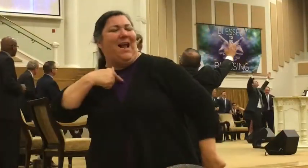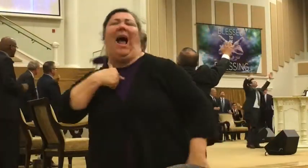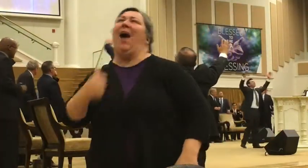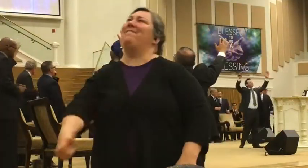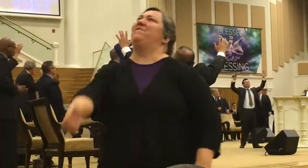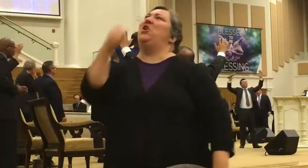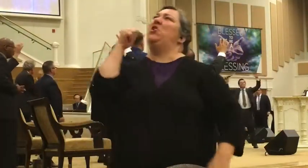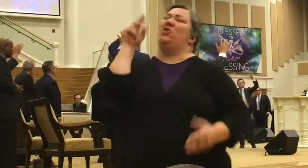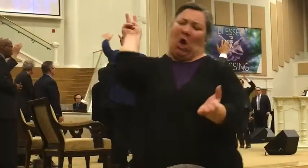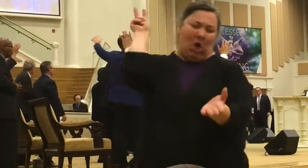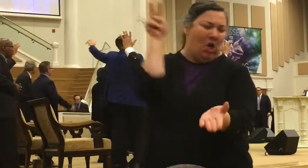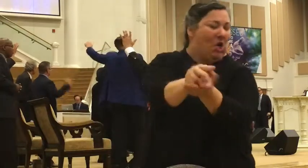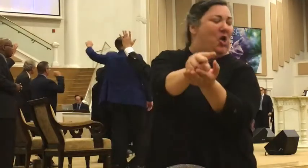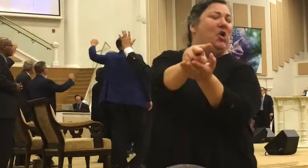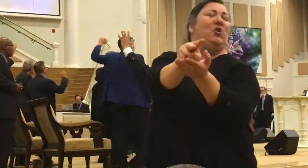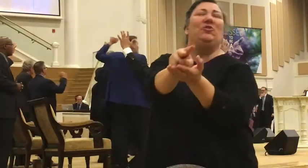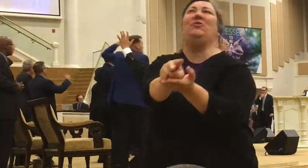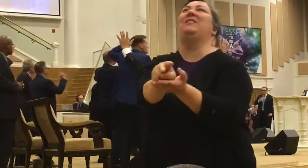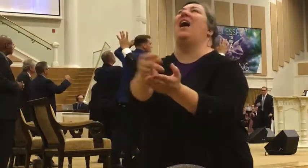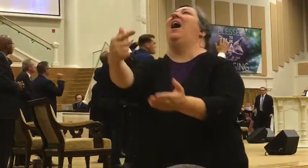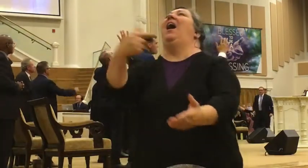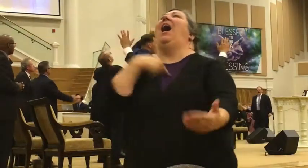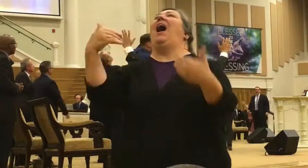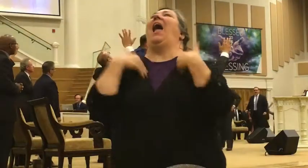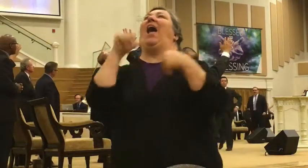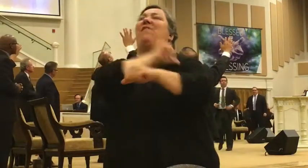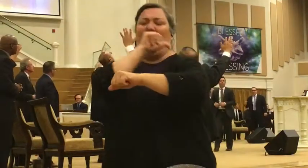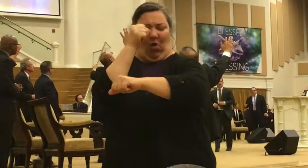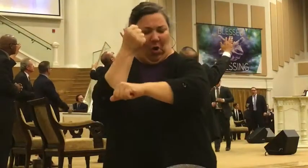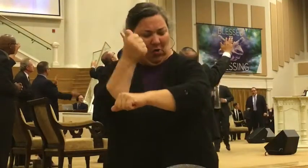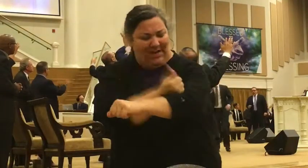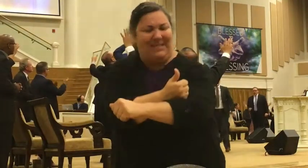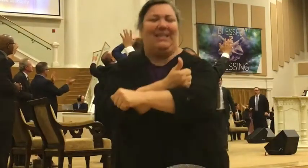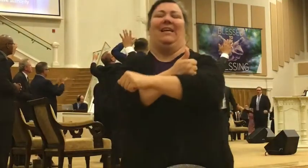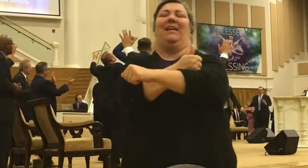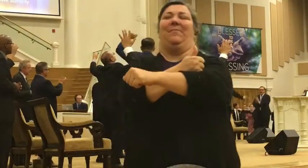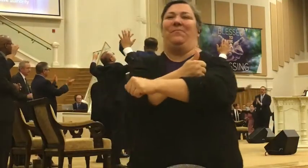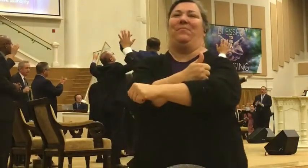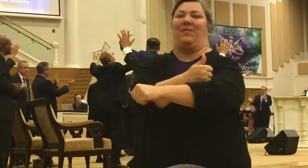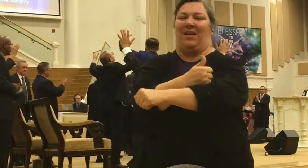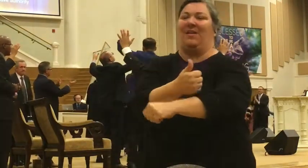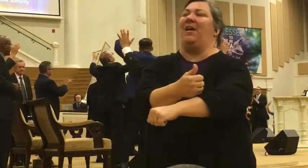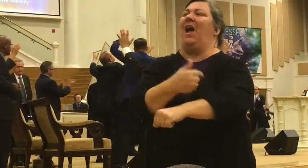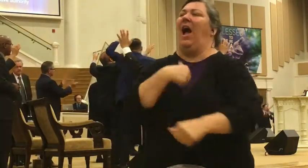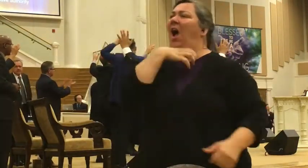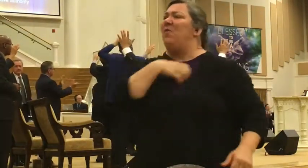Thank you.